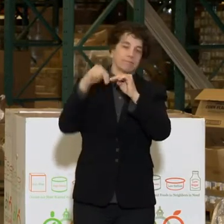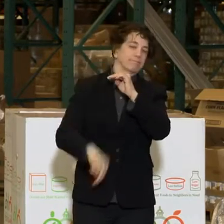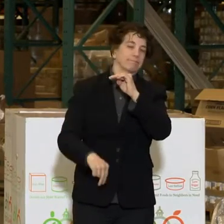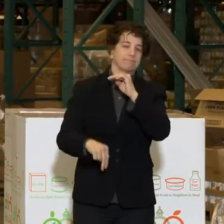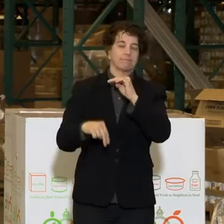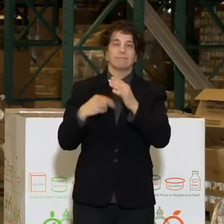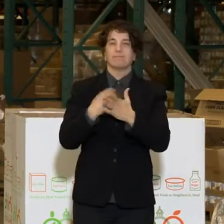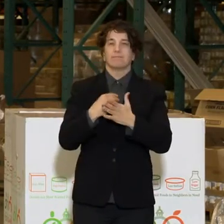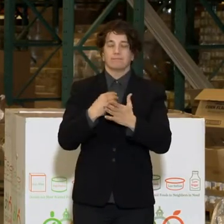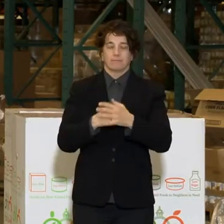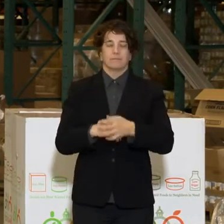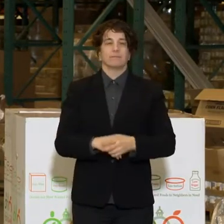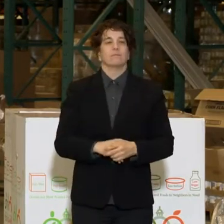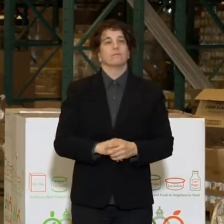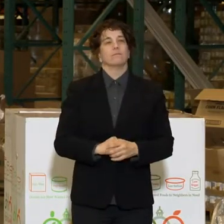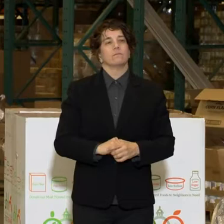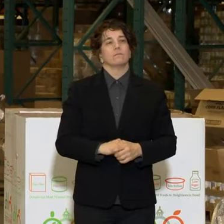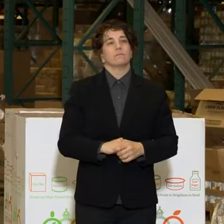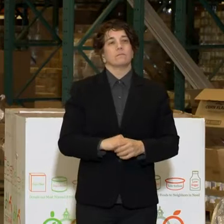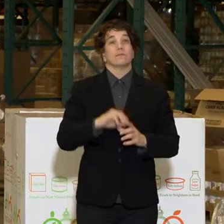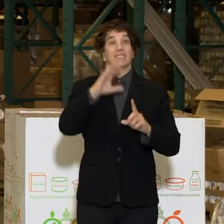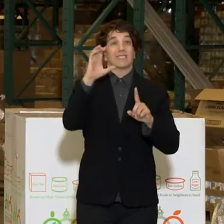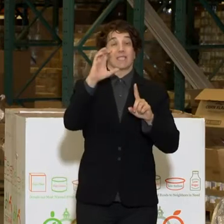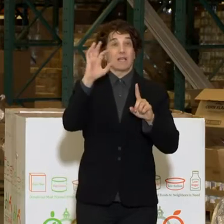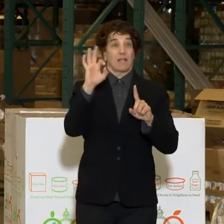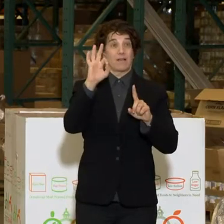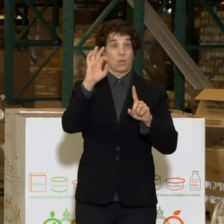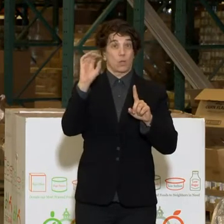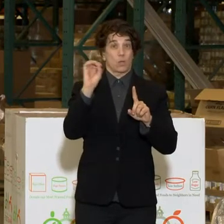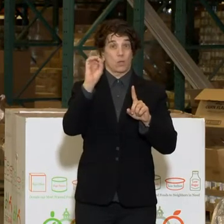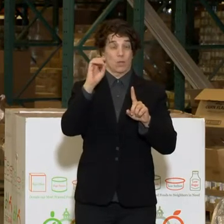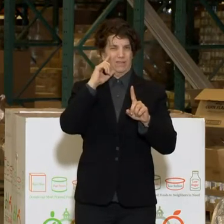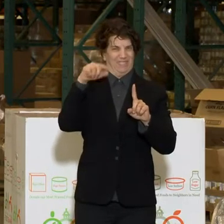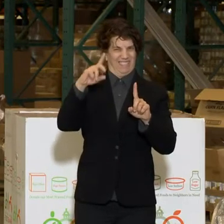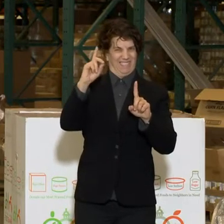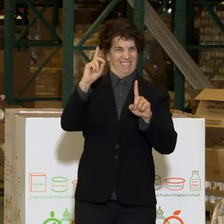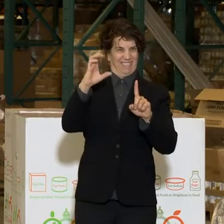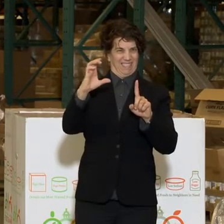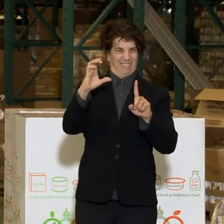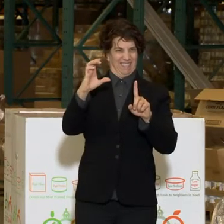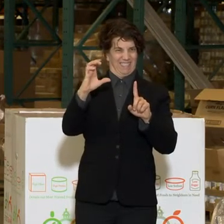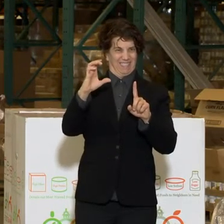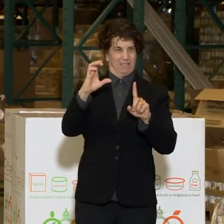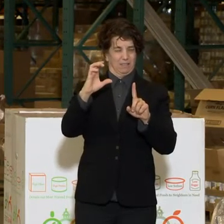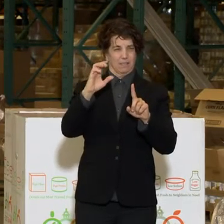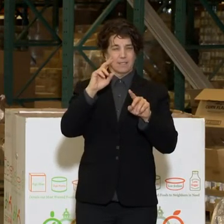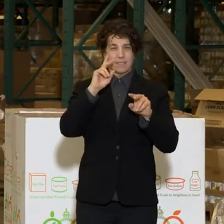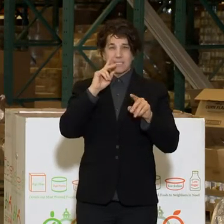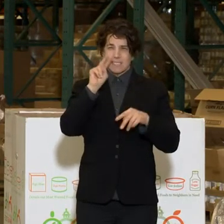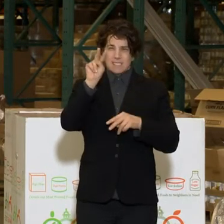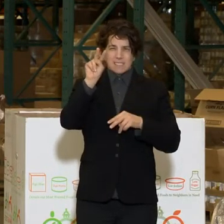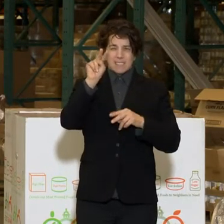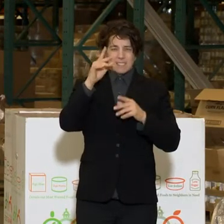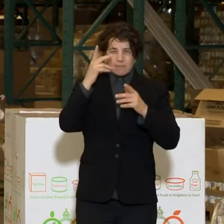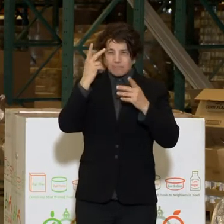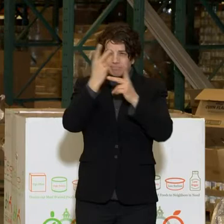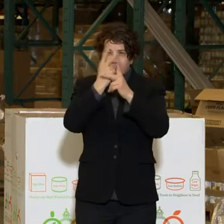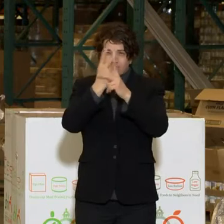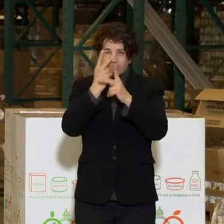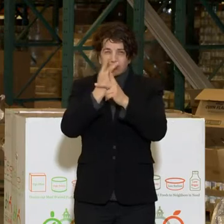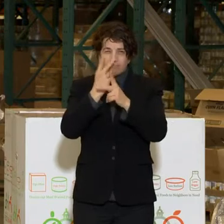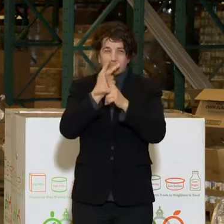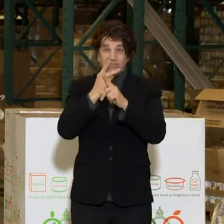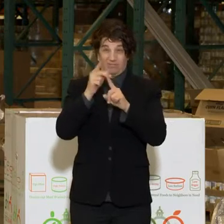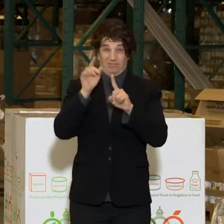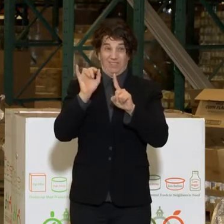Financial Officer for the district will announce our updated revenue projections, and I anticipate that it will show